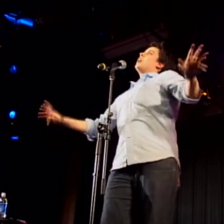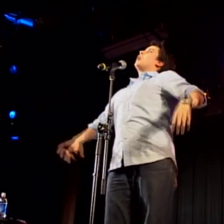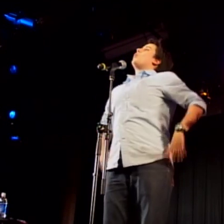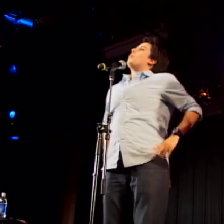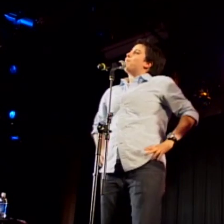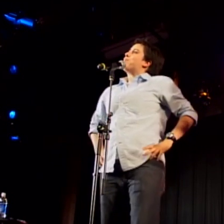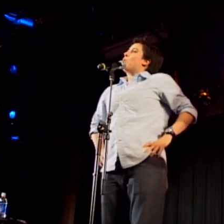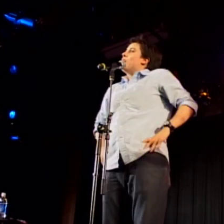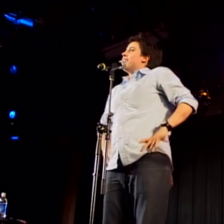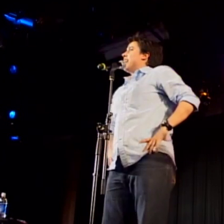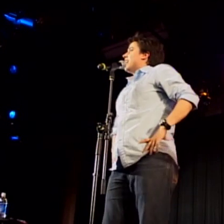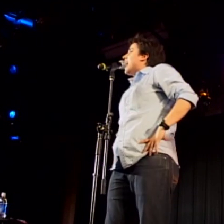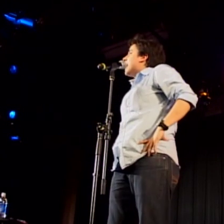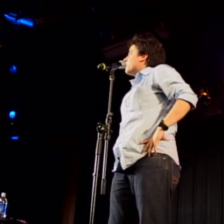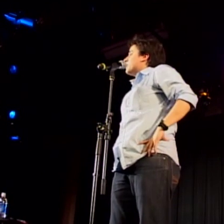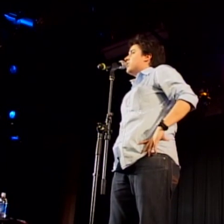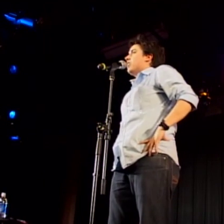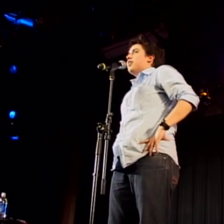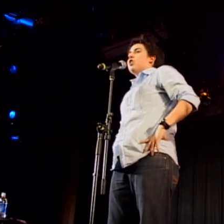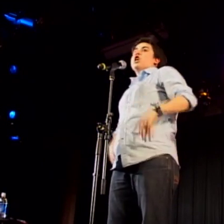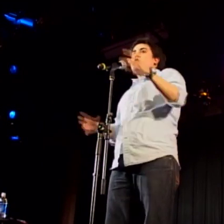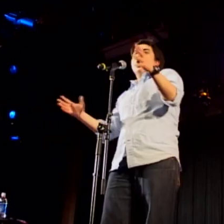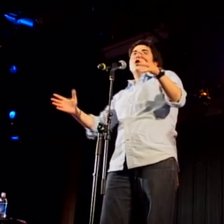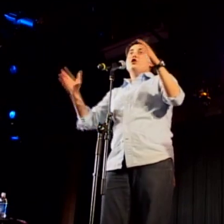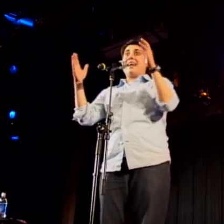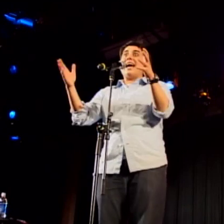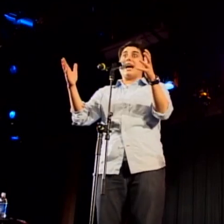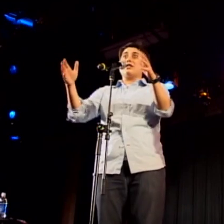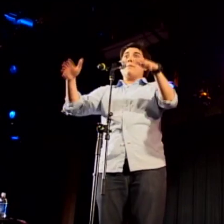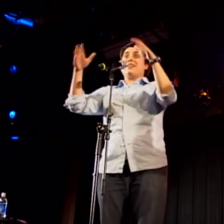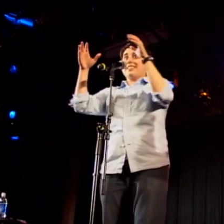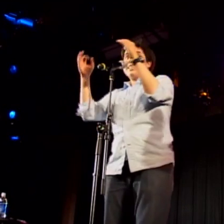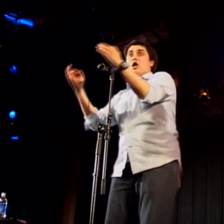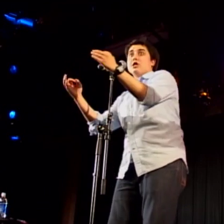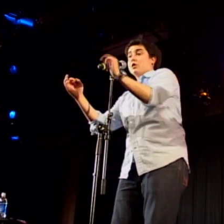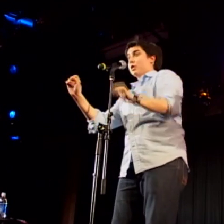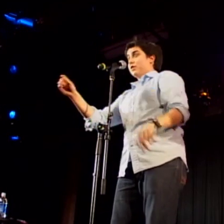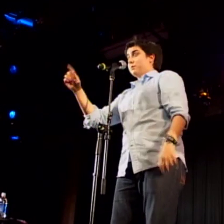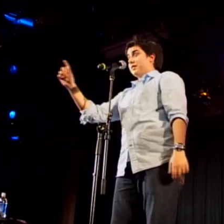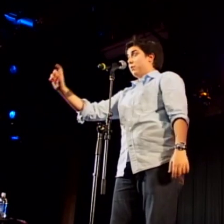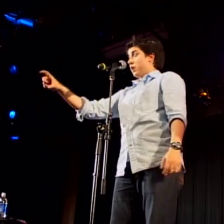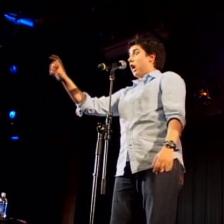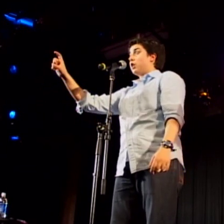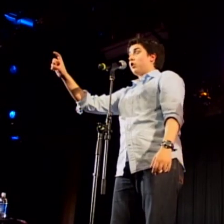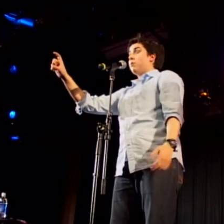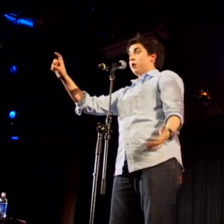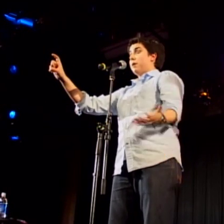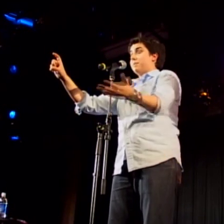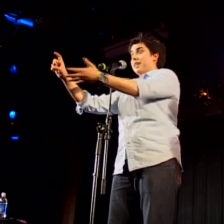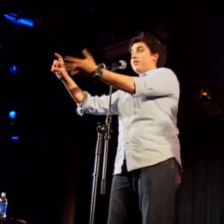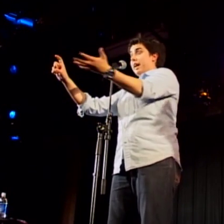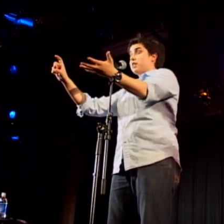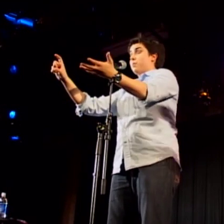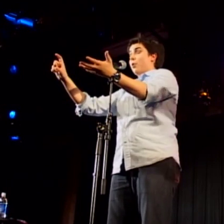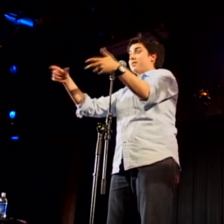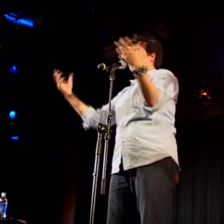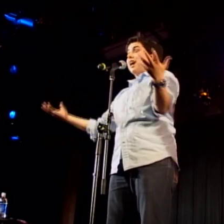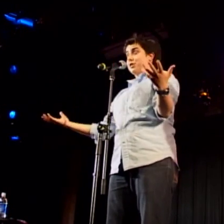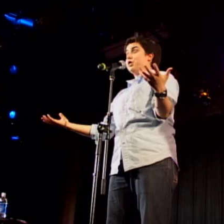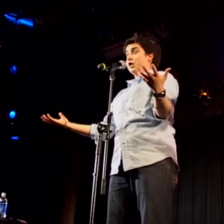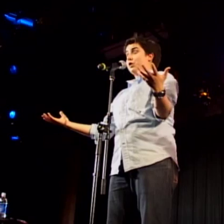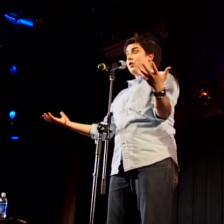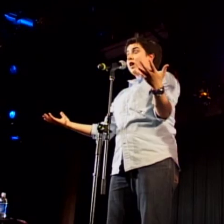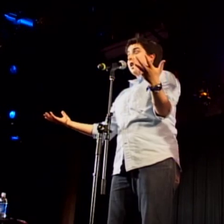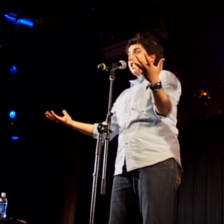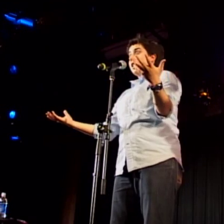OnStar? Well, Lianna, I don't. No, you can't. Because unless OnStar develops a thing with a hologram where it pops out of the dashboard